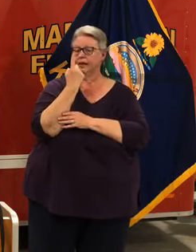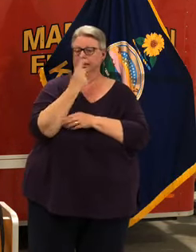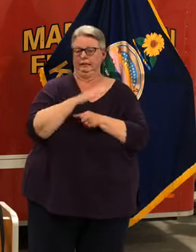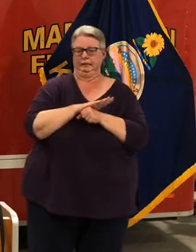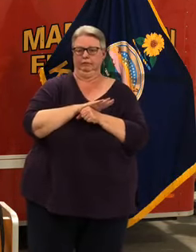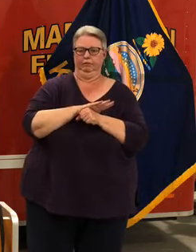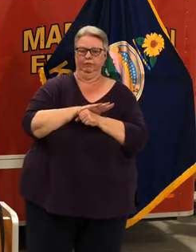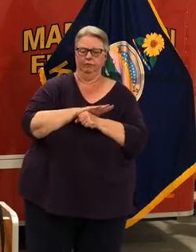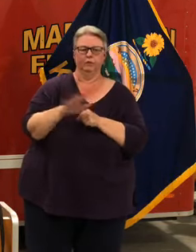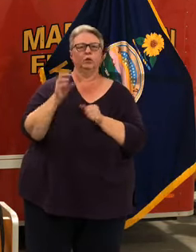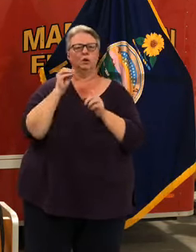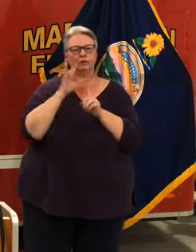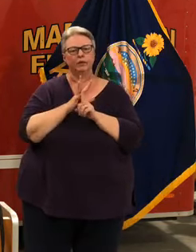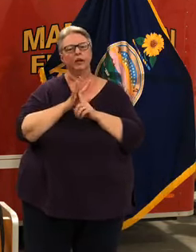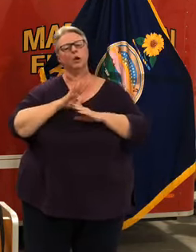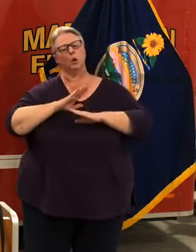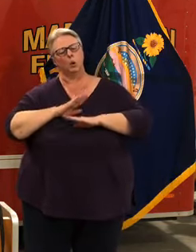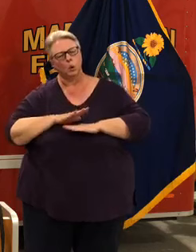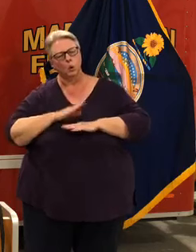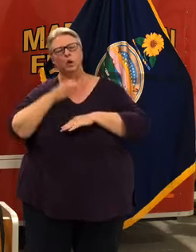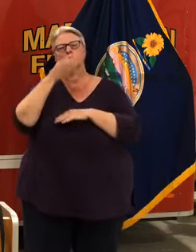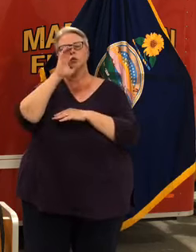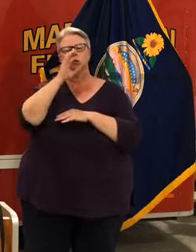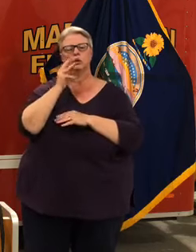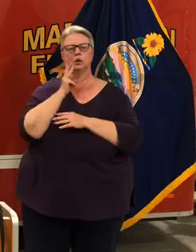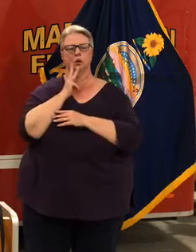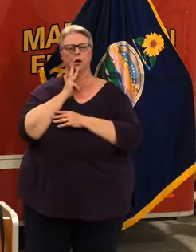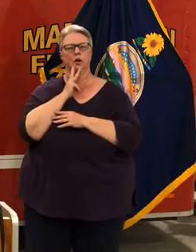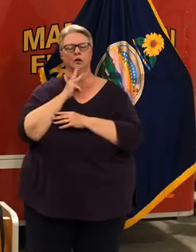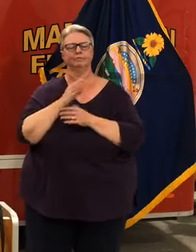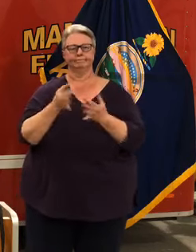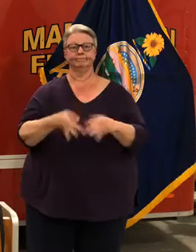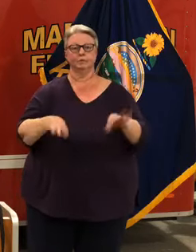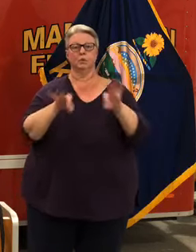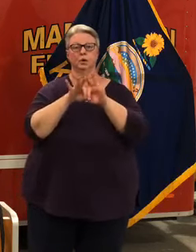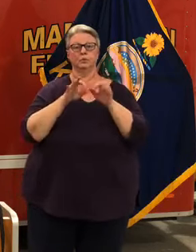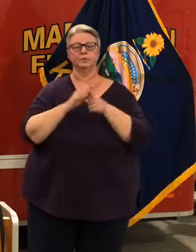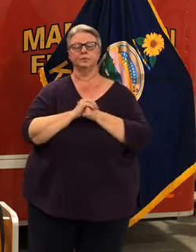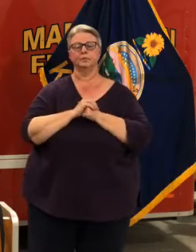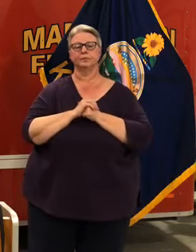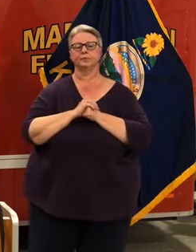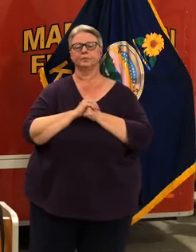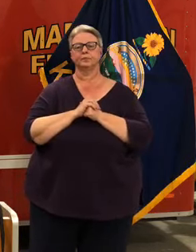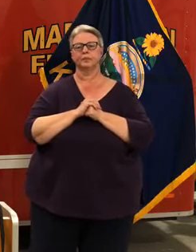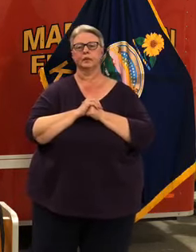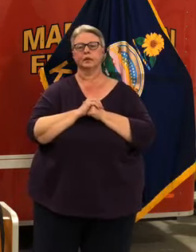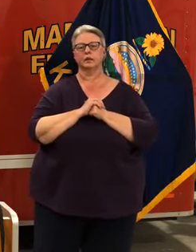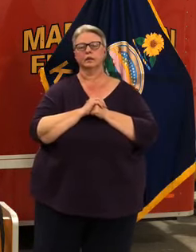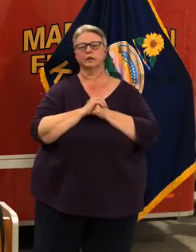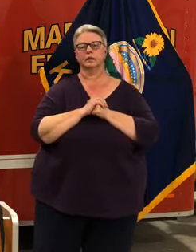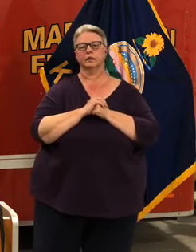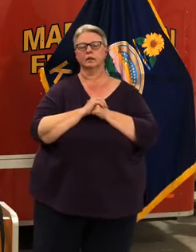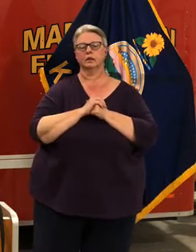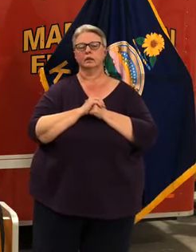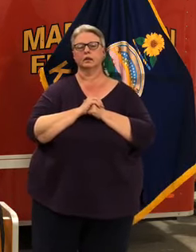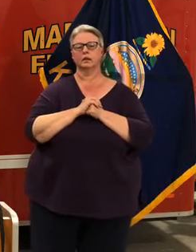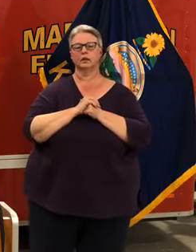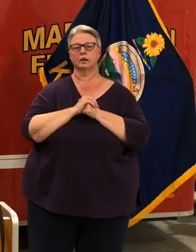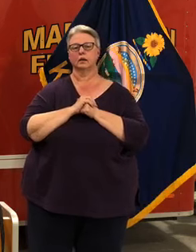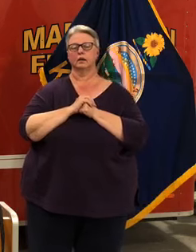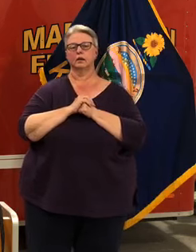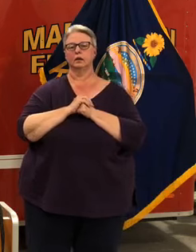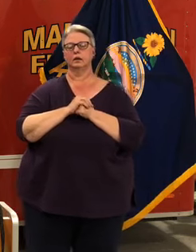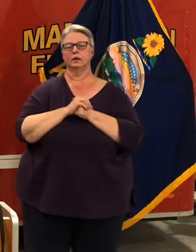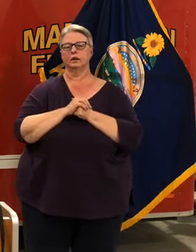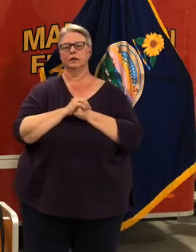and hydration. We can't give that as in a pill, so I think it's really important. One more medical question and then I'll move on. At what